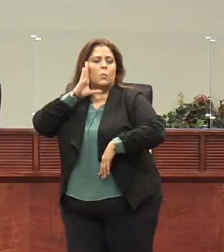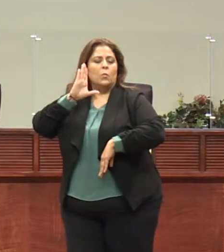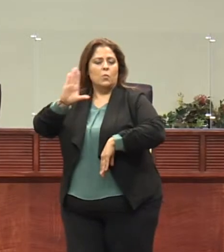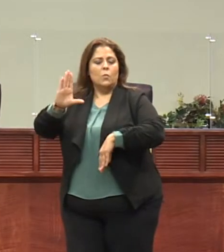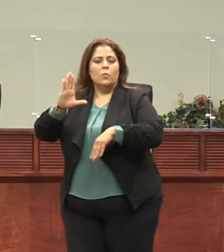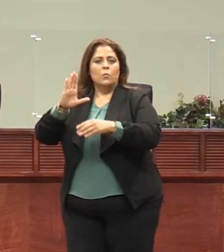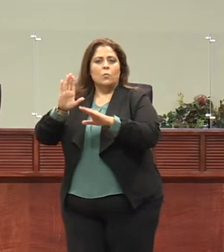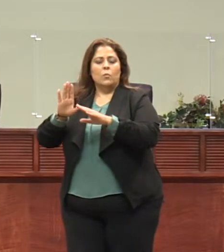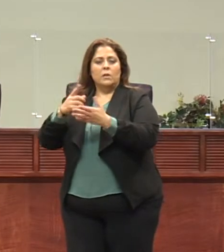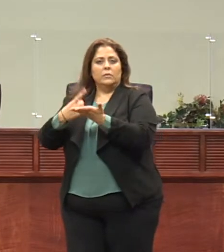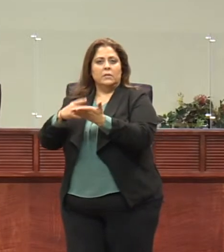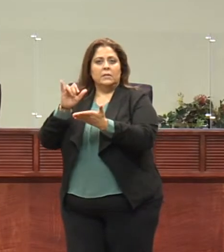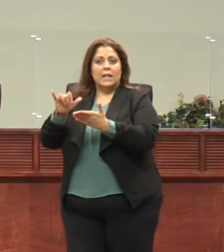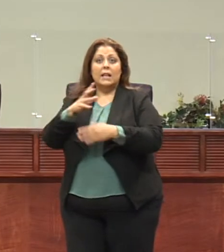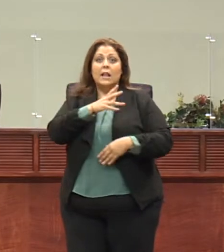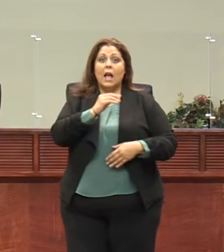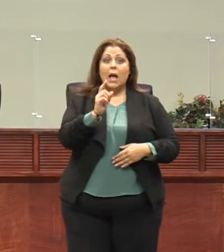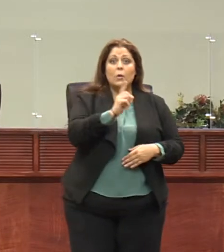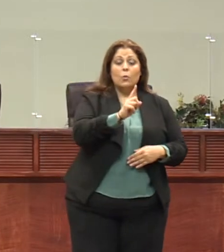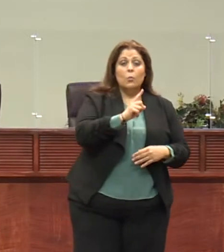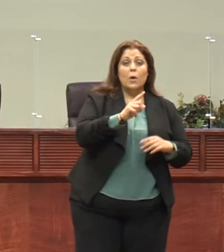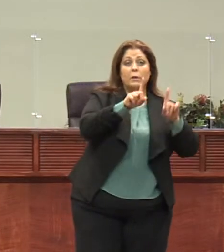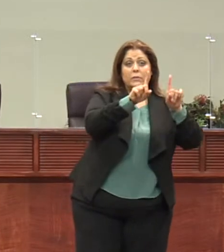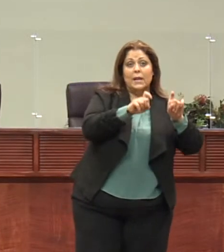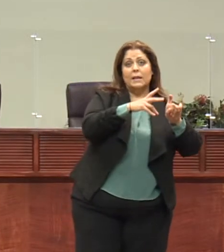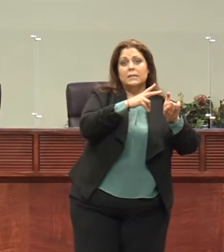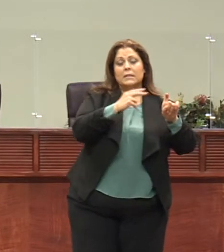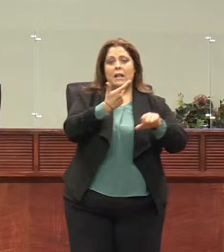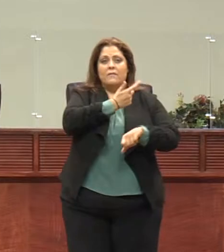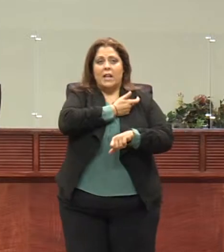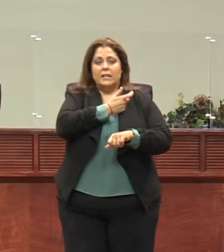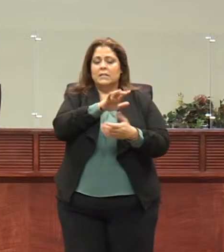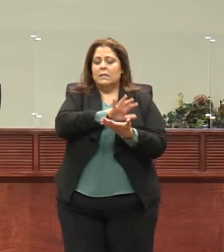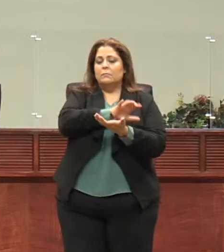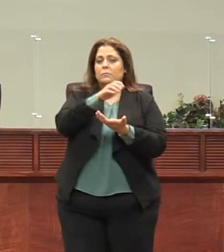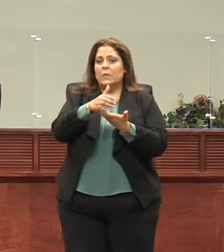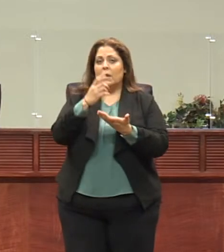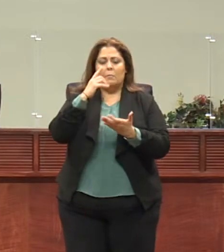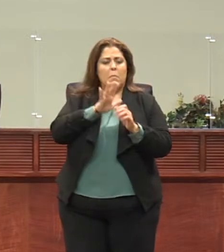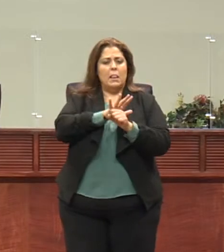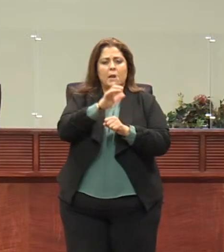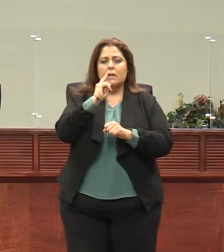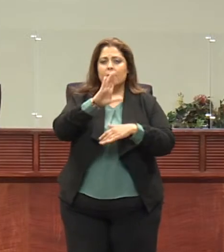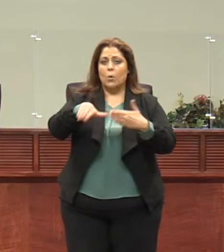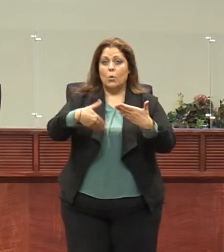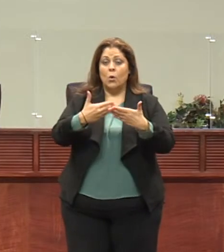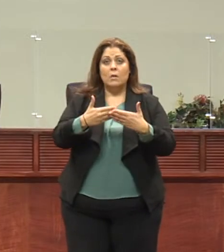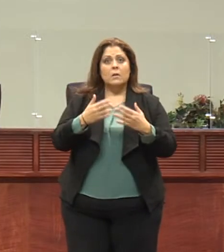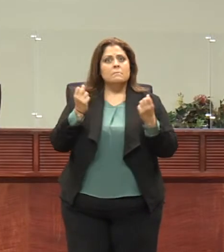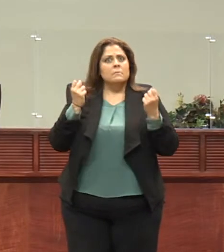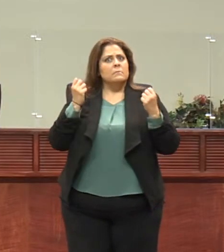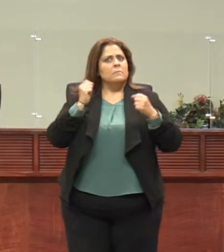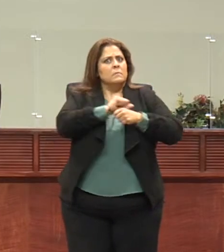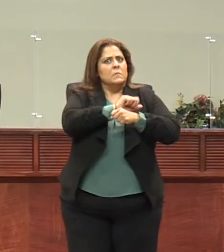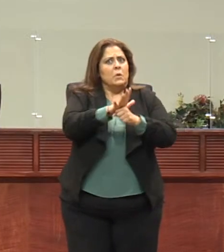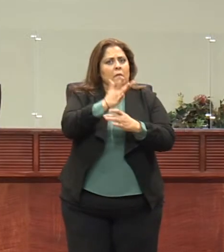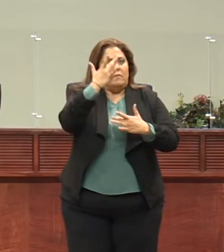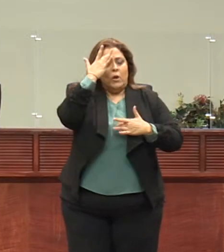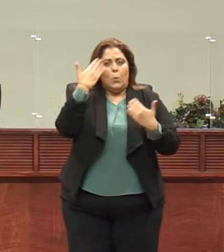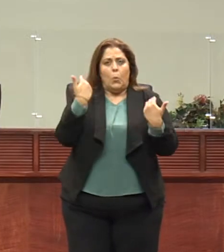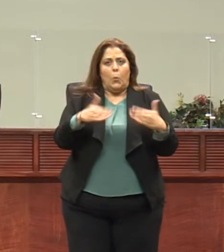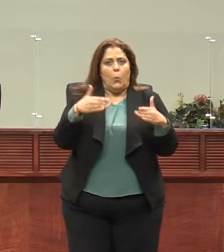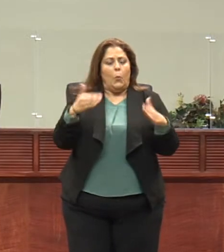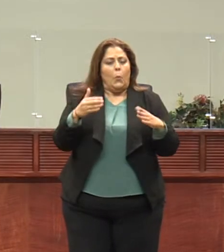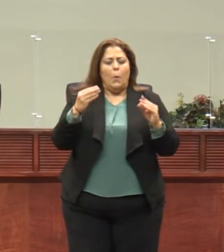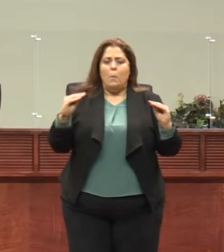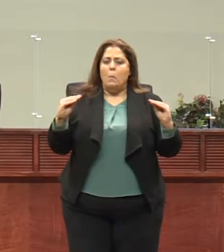the abundance of vaccine for all. We have lots of new cases of the coronavirus, and with that, the mayor